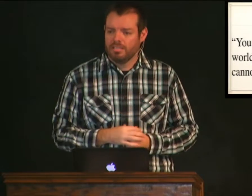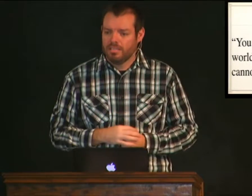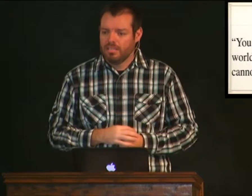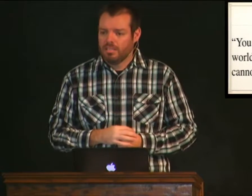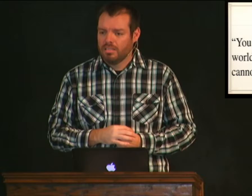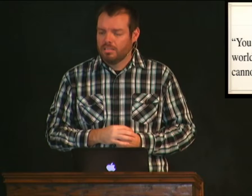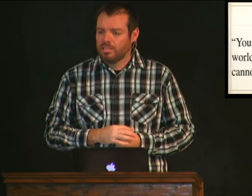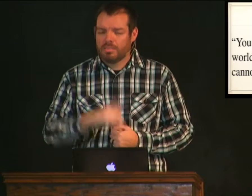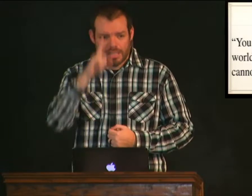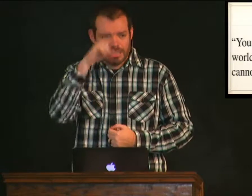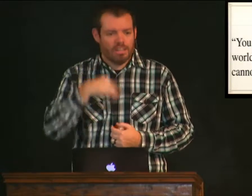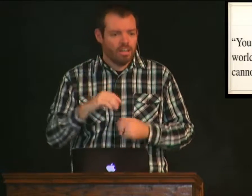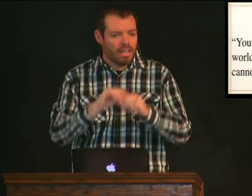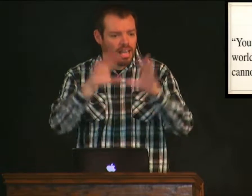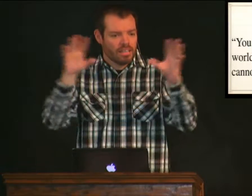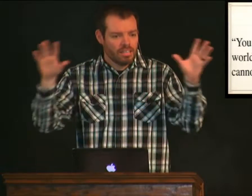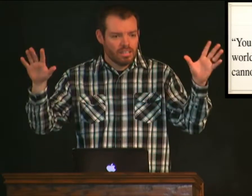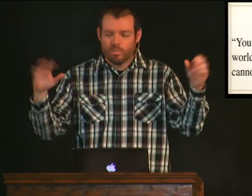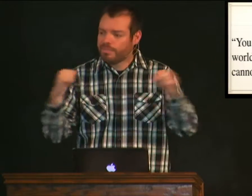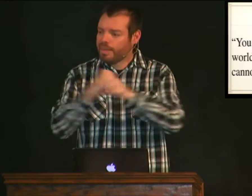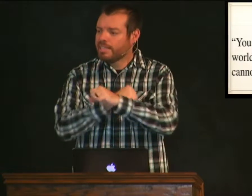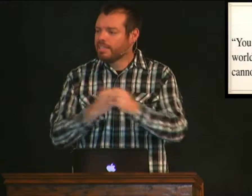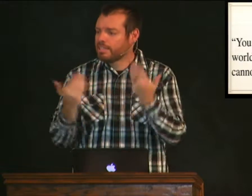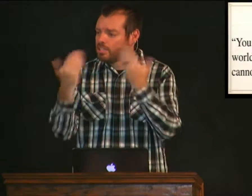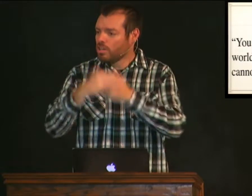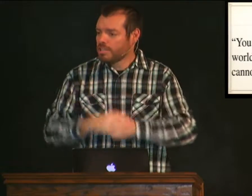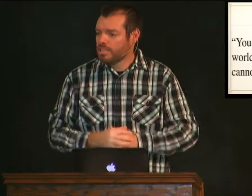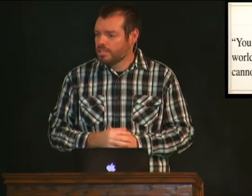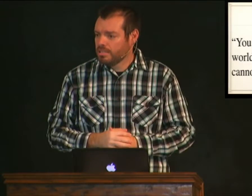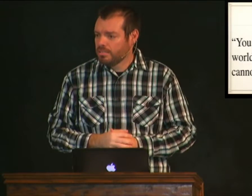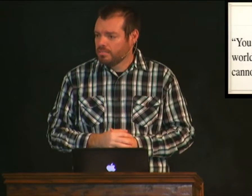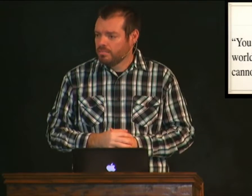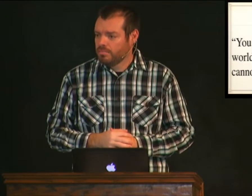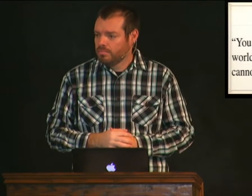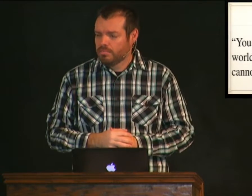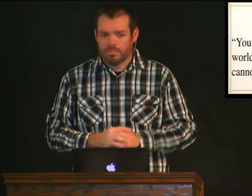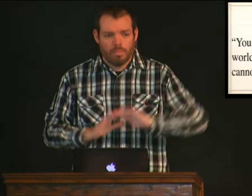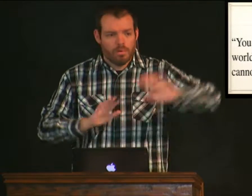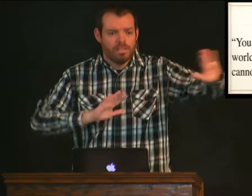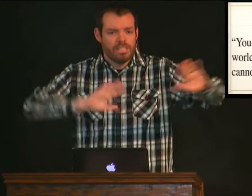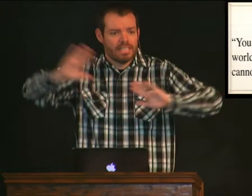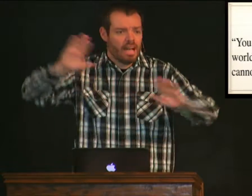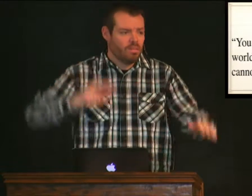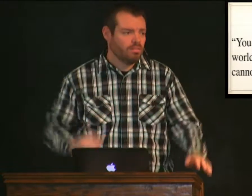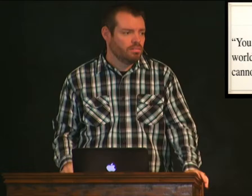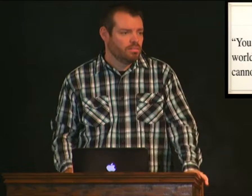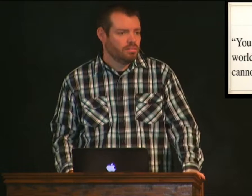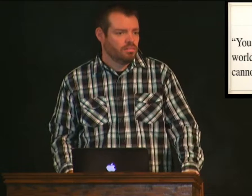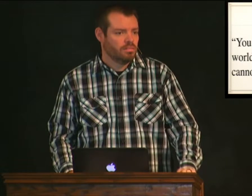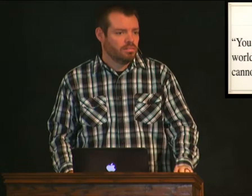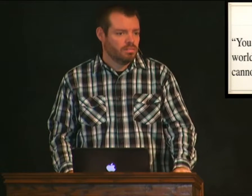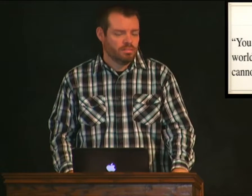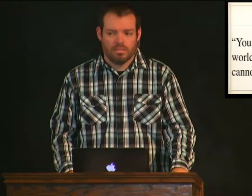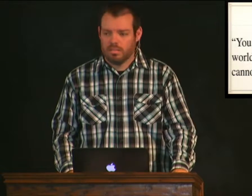there, but because of our light, we're fighting against darkness. We're pushing it out.